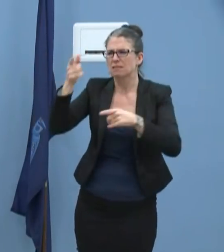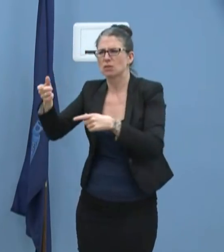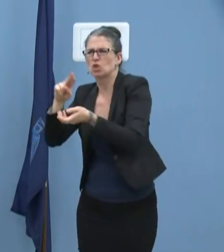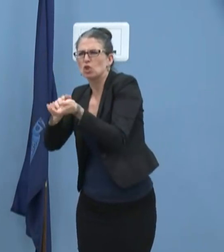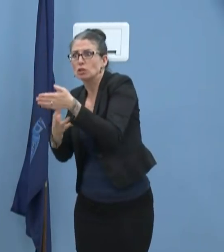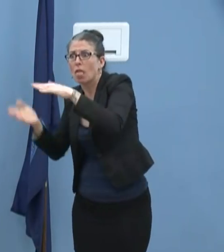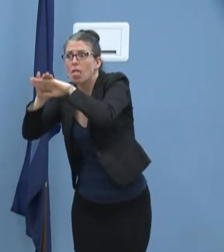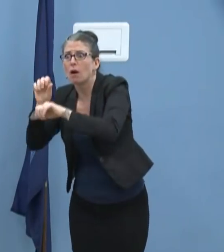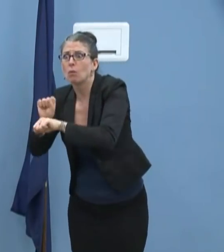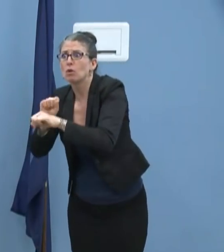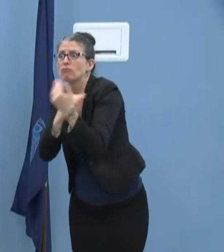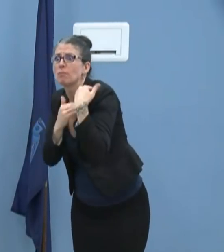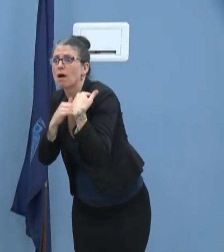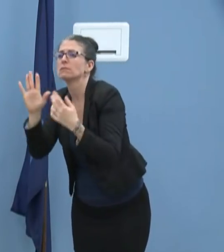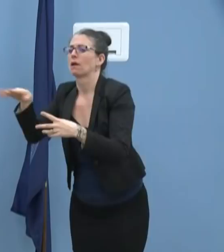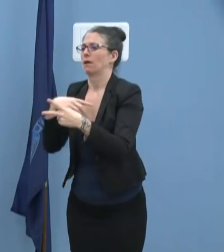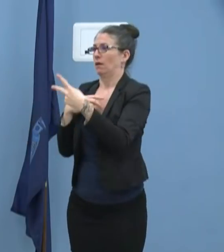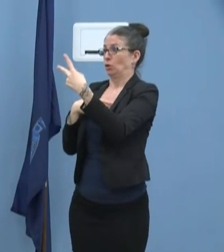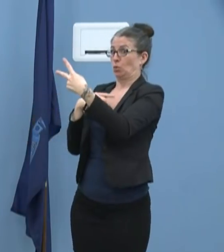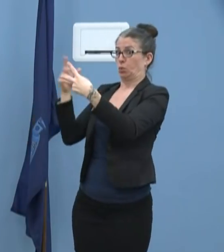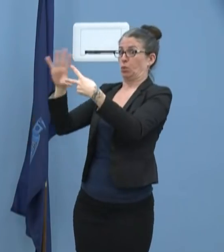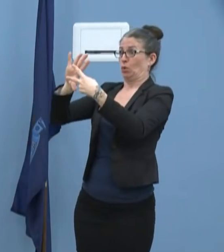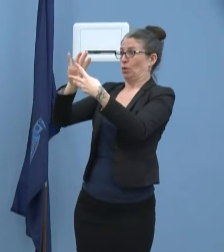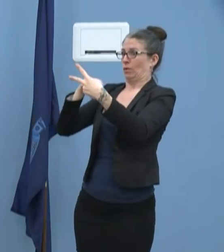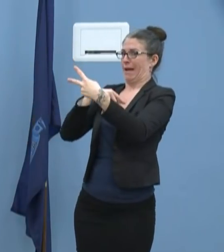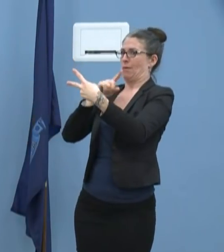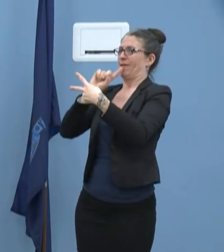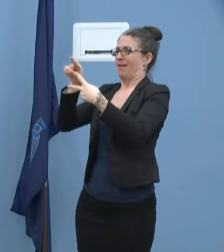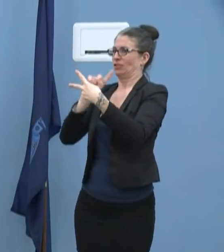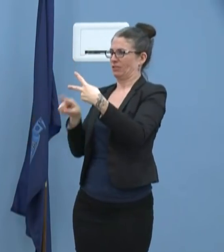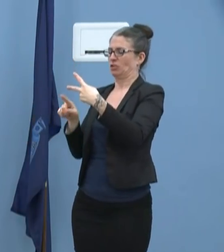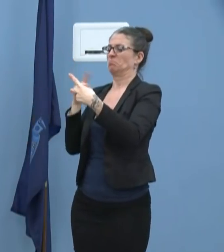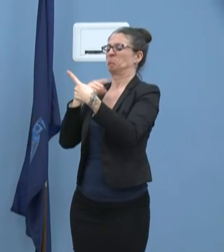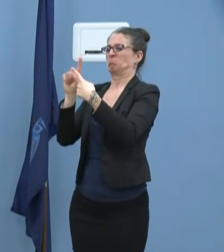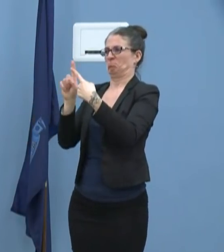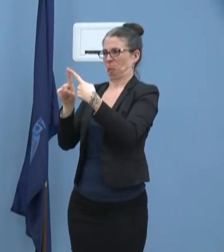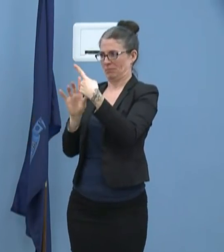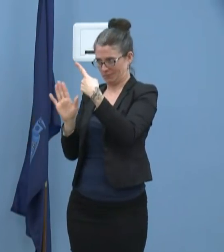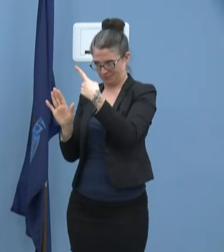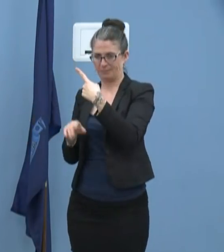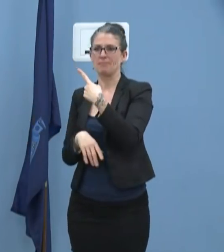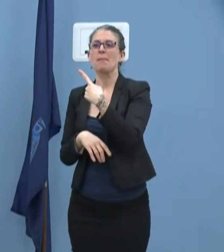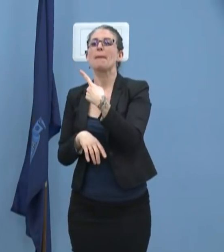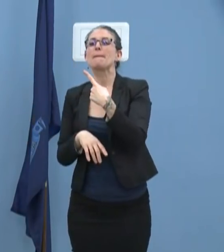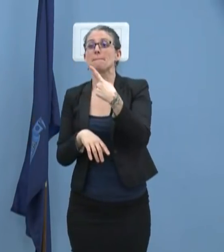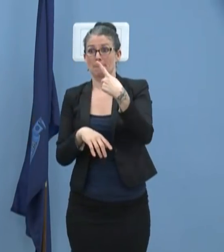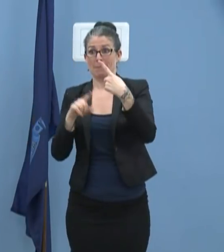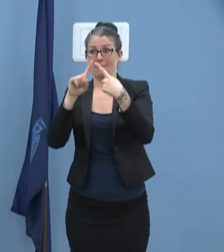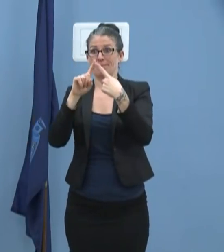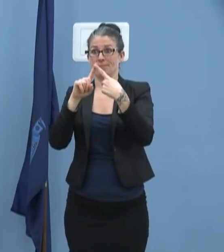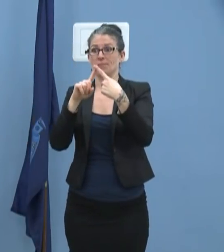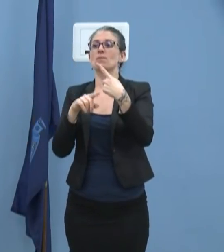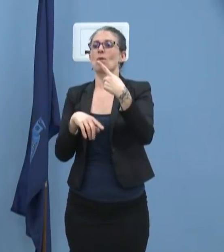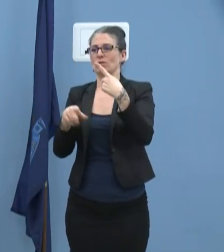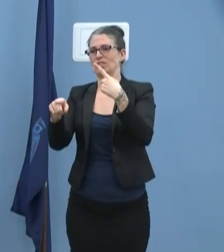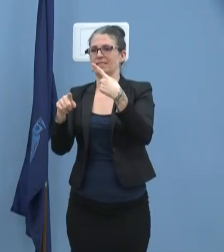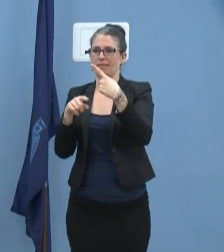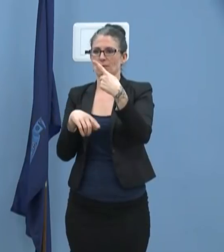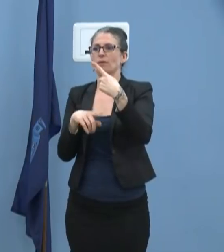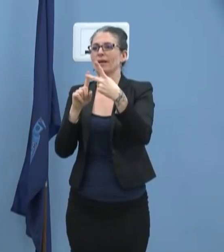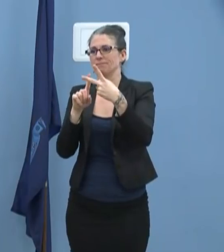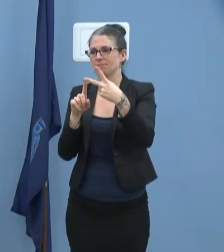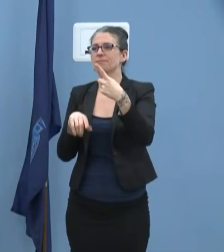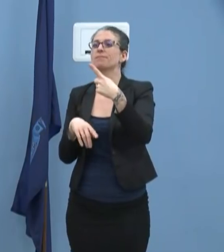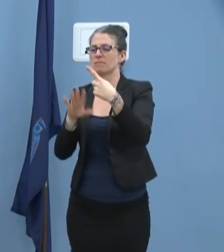in reverse order because the answer to the latter somewhat governs the answer to the former. One of, as an example, and the answer